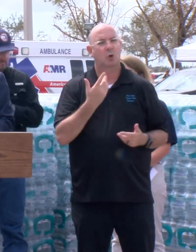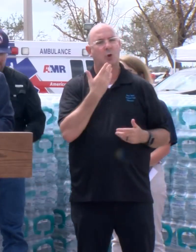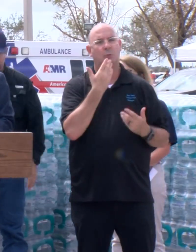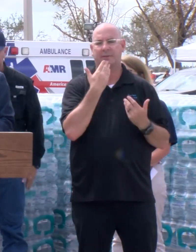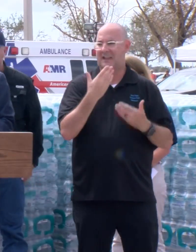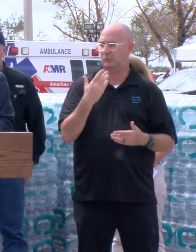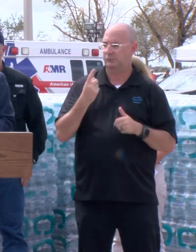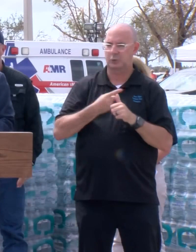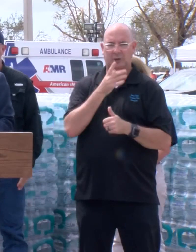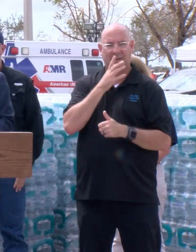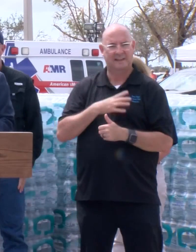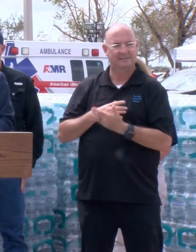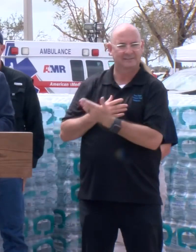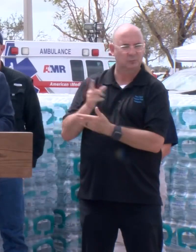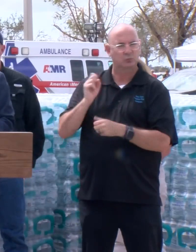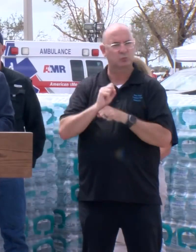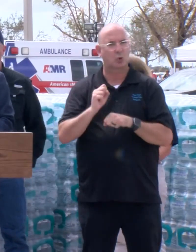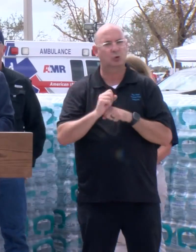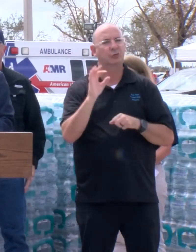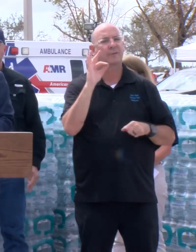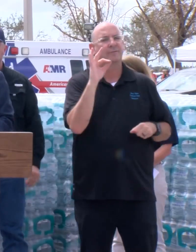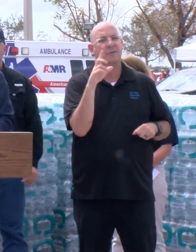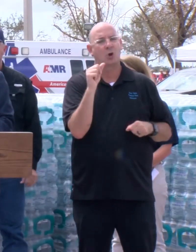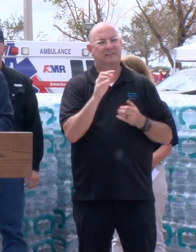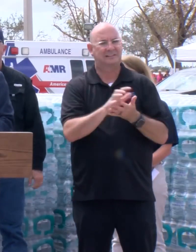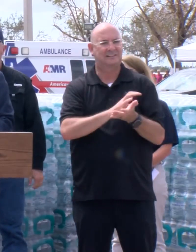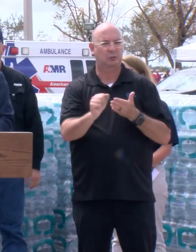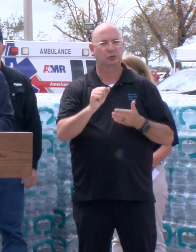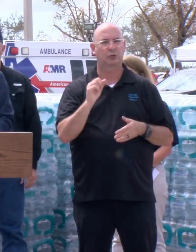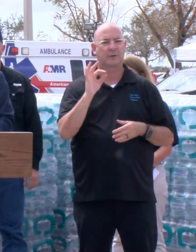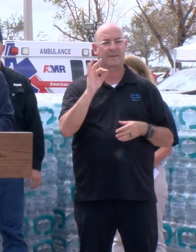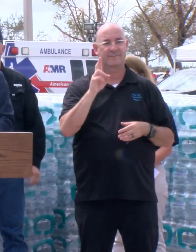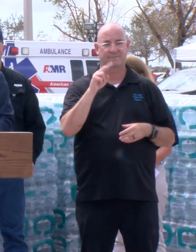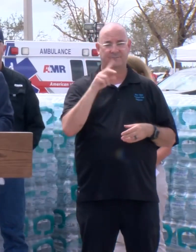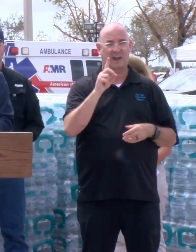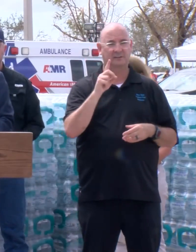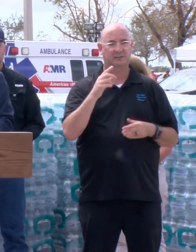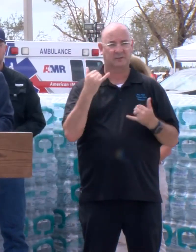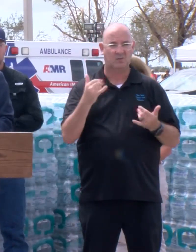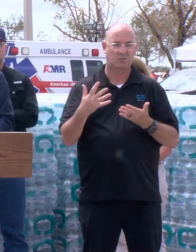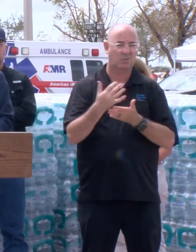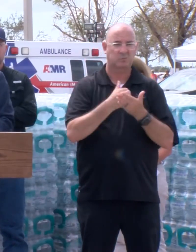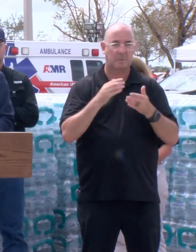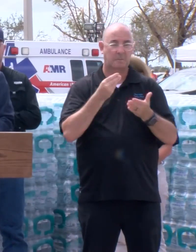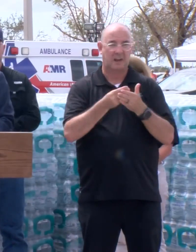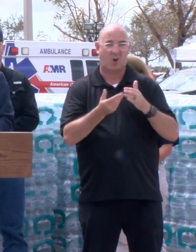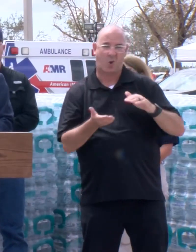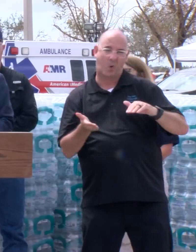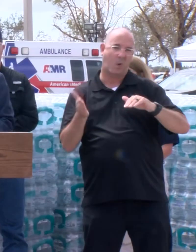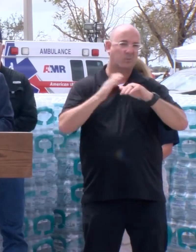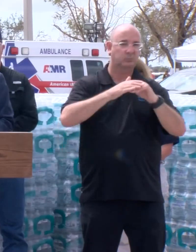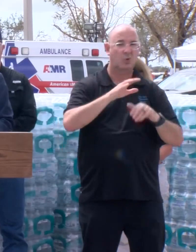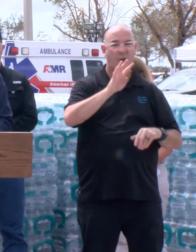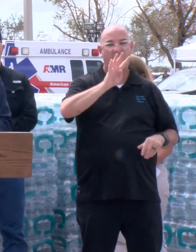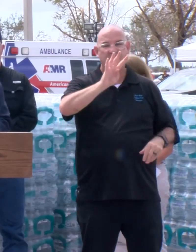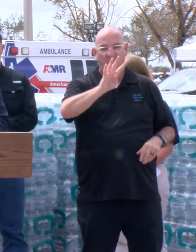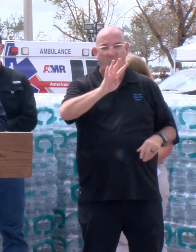Florida Disaster Fund has raised a record $41 million for storm